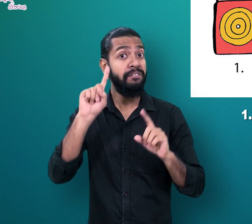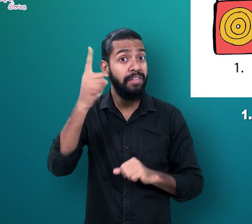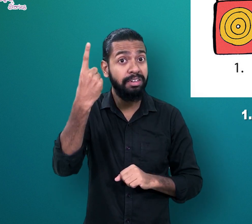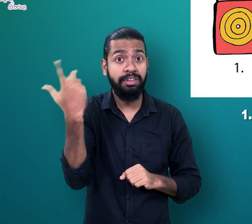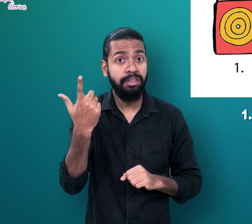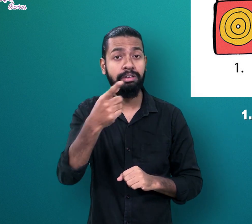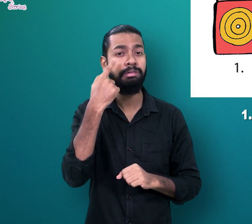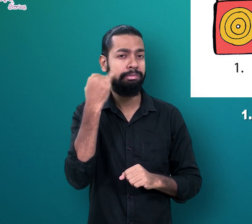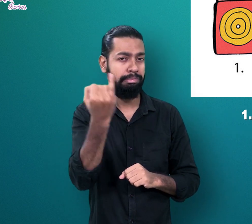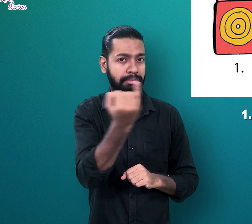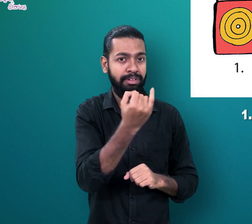Find an empty matchbox.